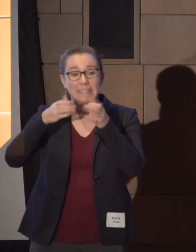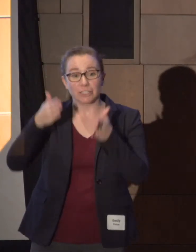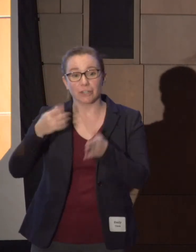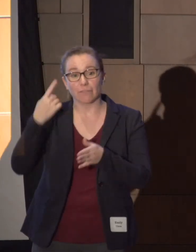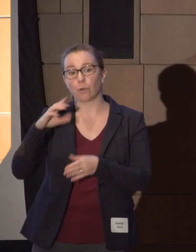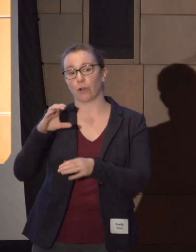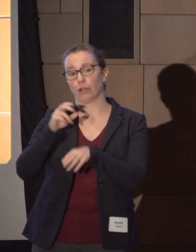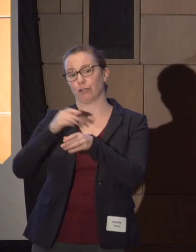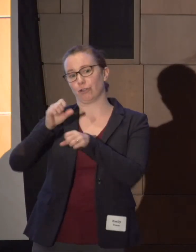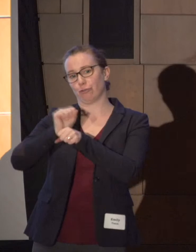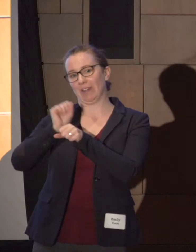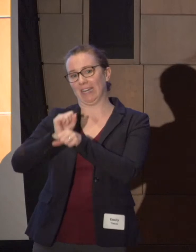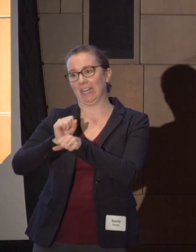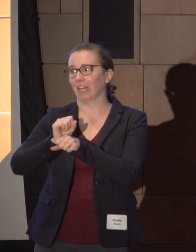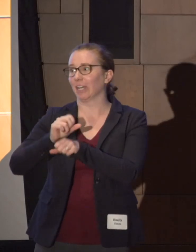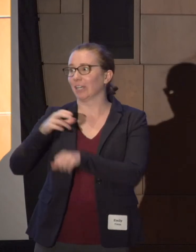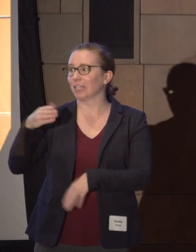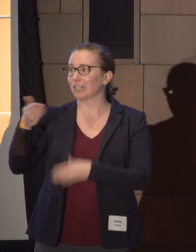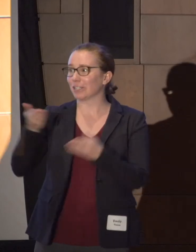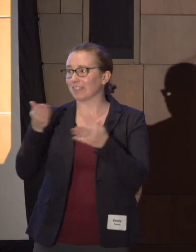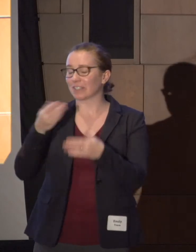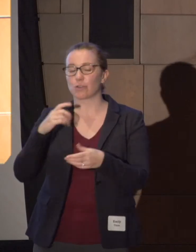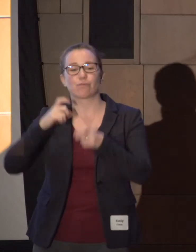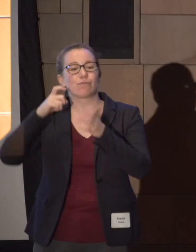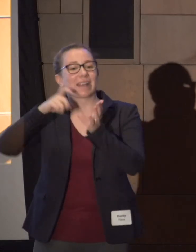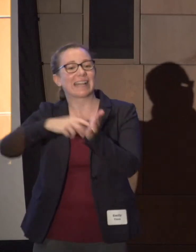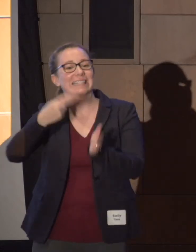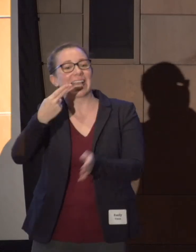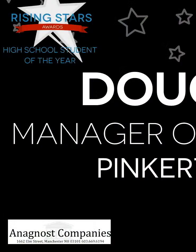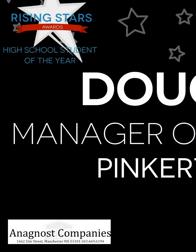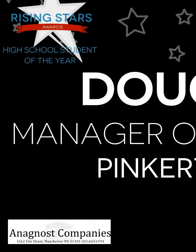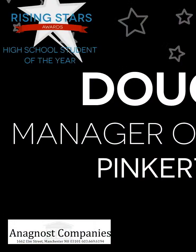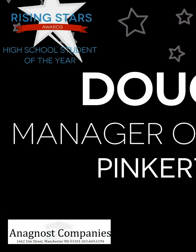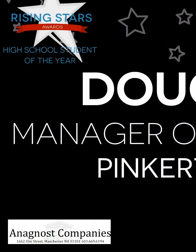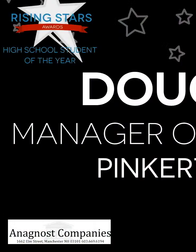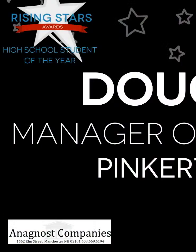Academy, to help present this year's High School Student of the Year Award.